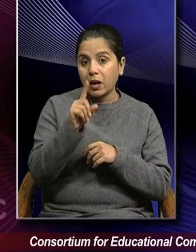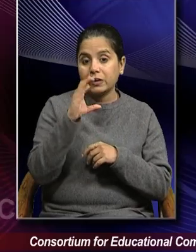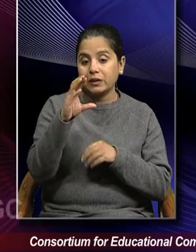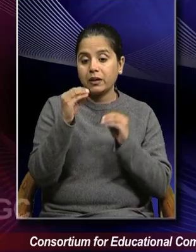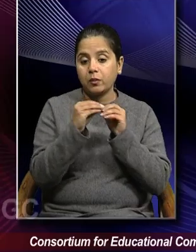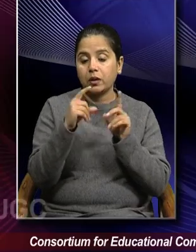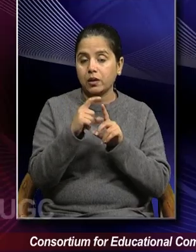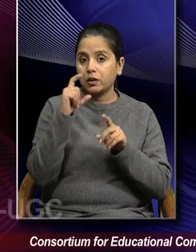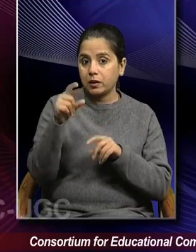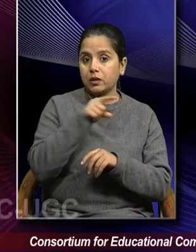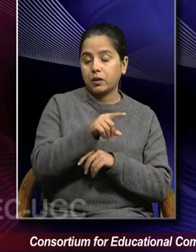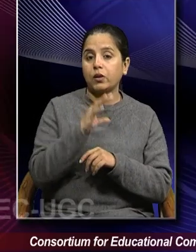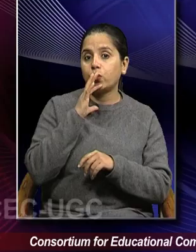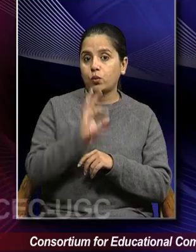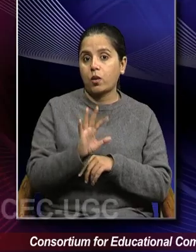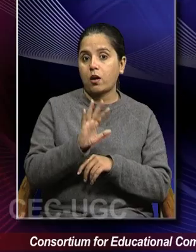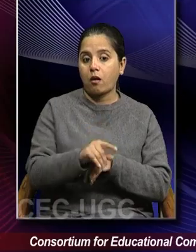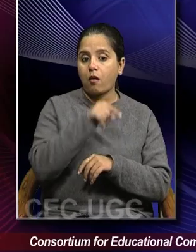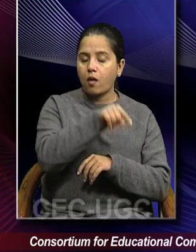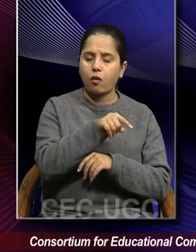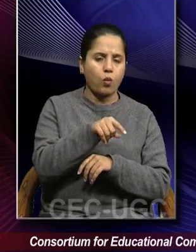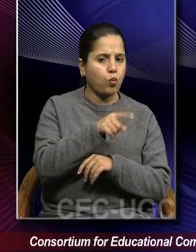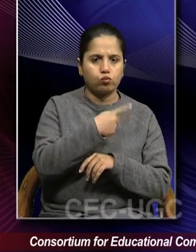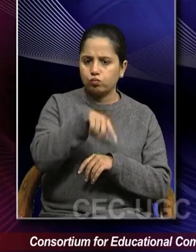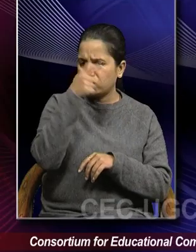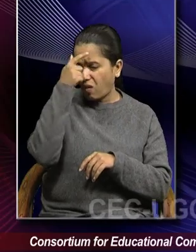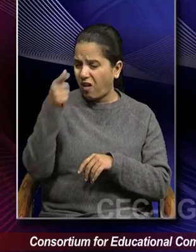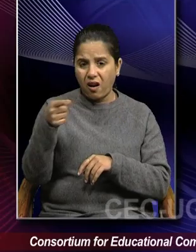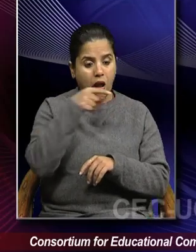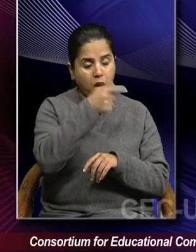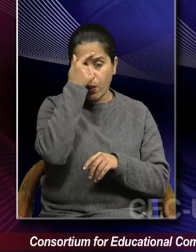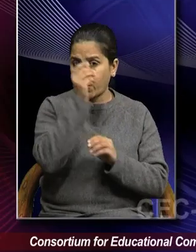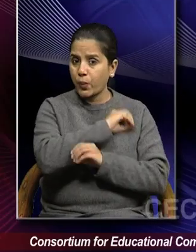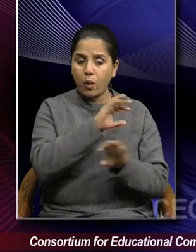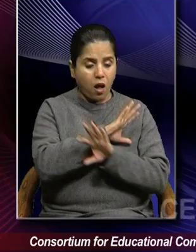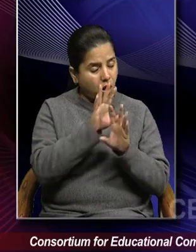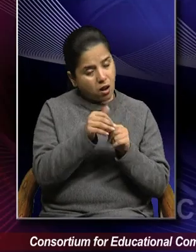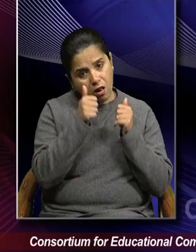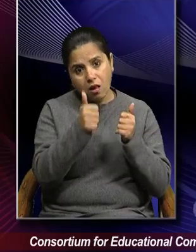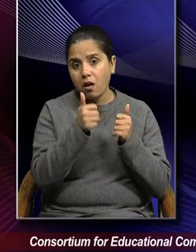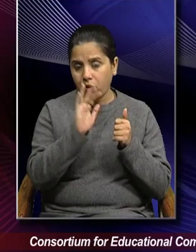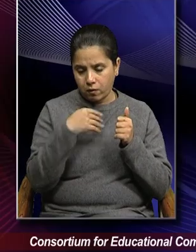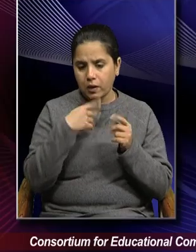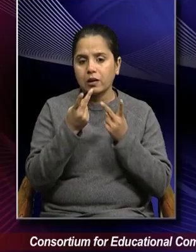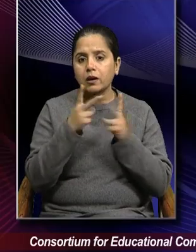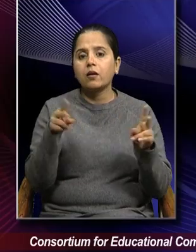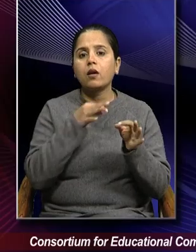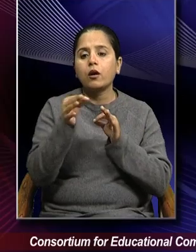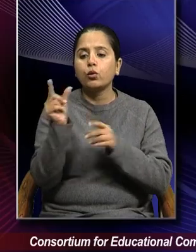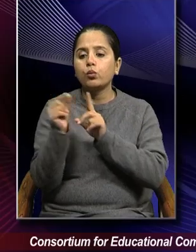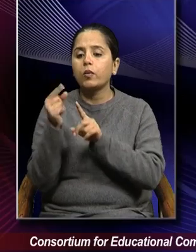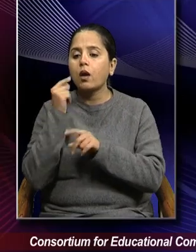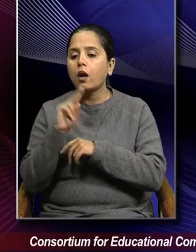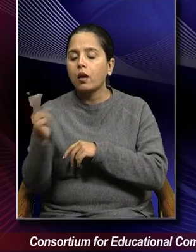CBDC is actually an answer to all those problems which we have been facing, and I will be telling you about the difference between UPI